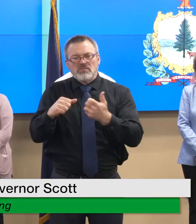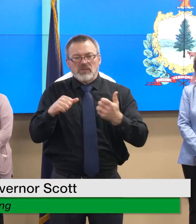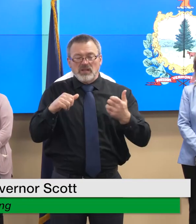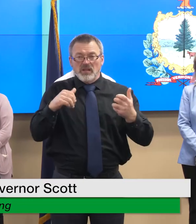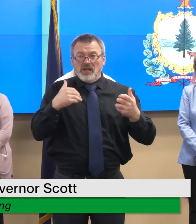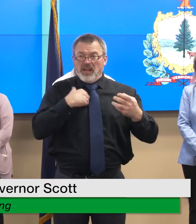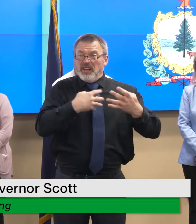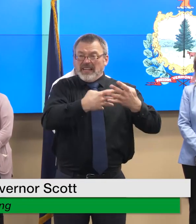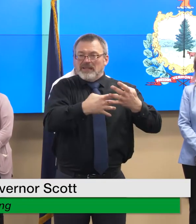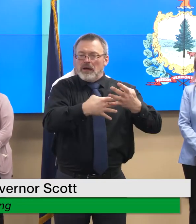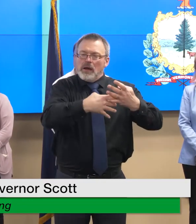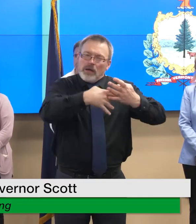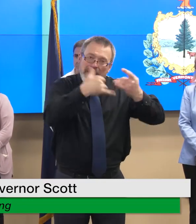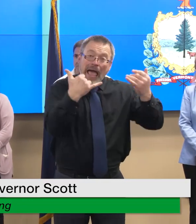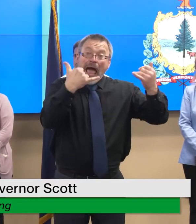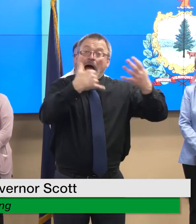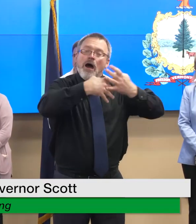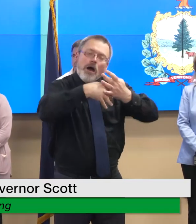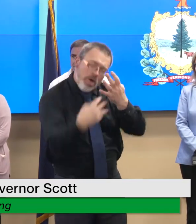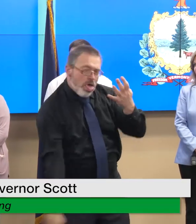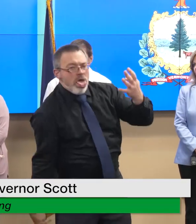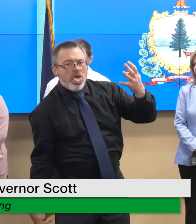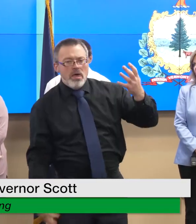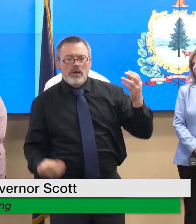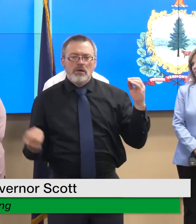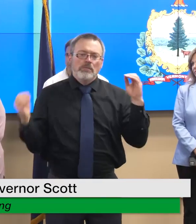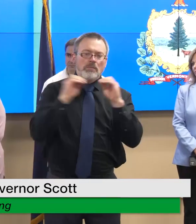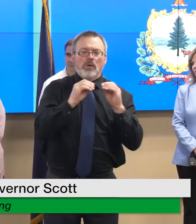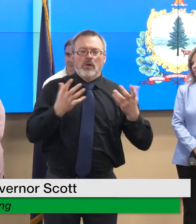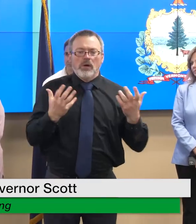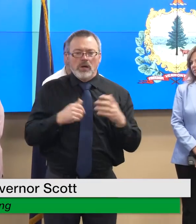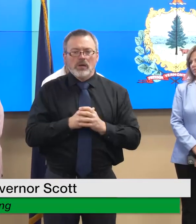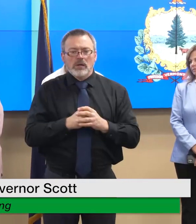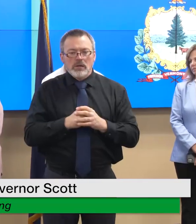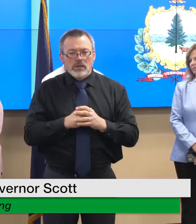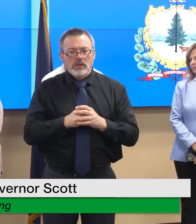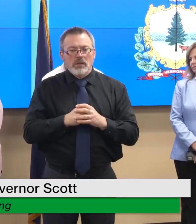week, adding to a housing crisis we face for years.